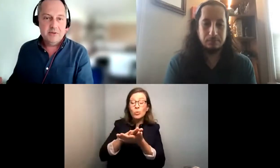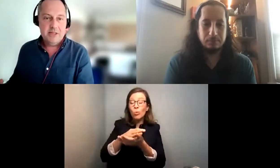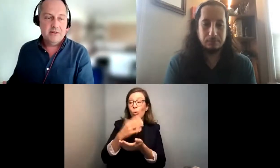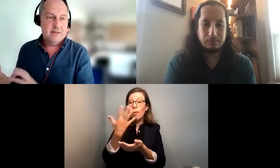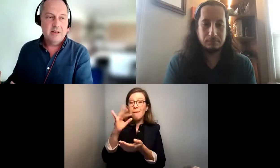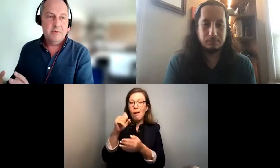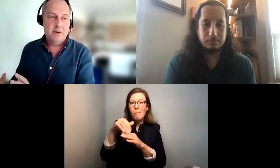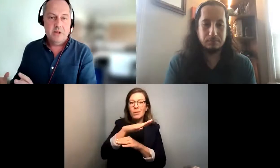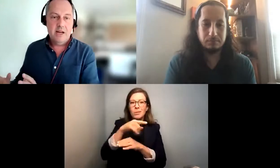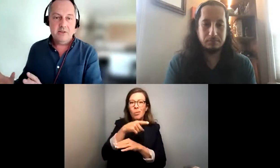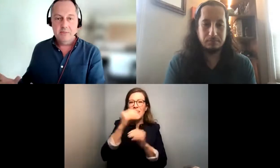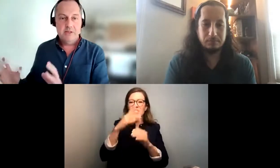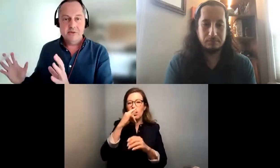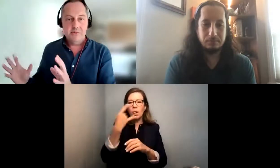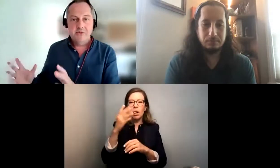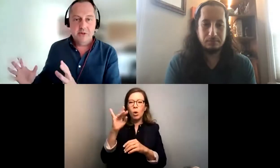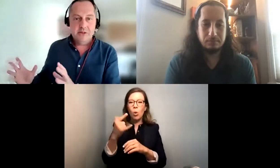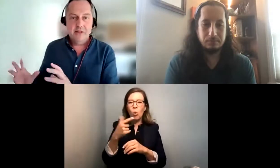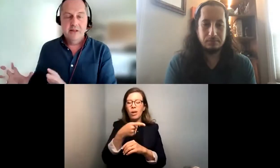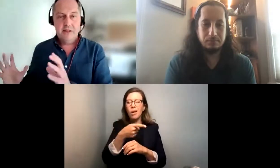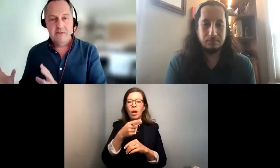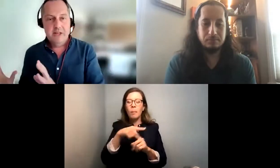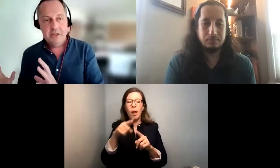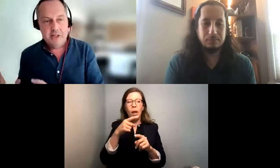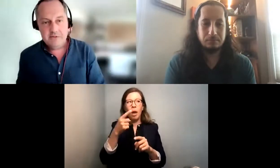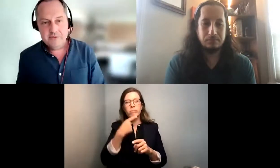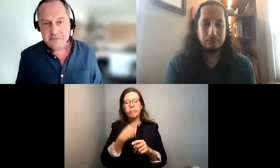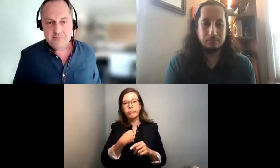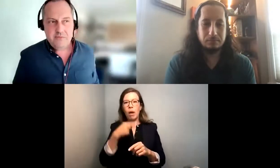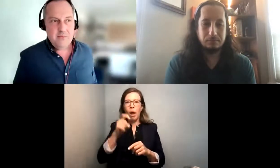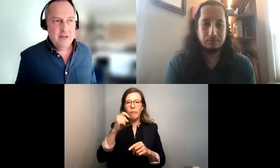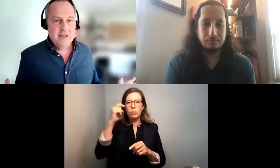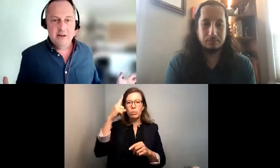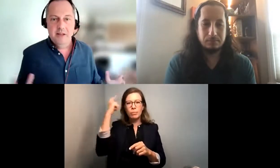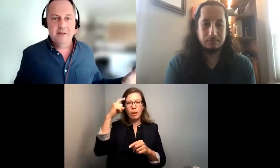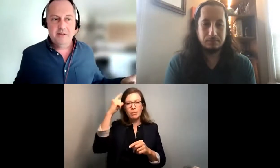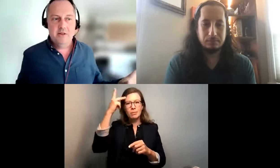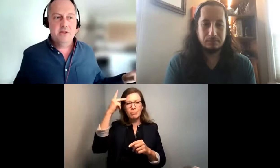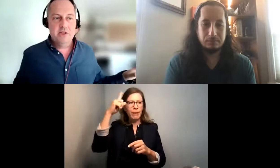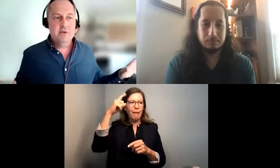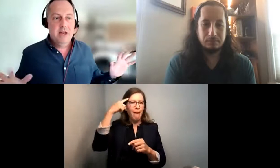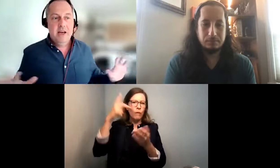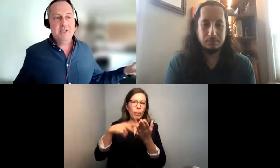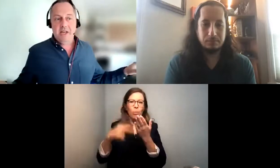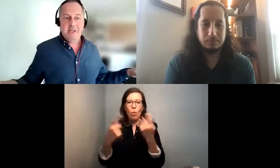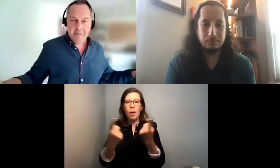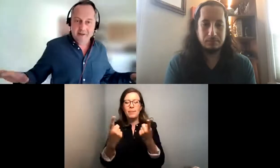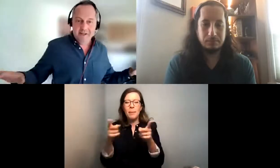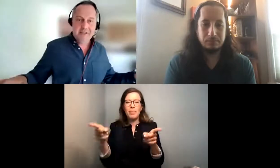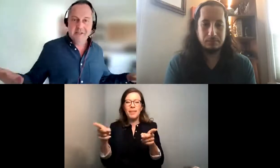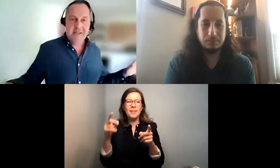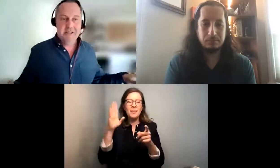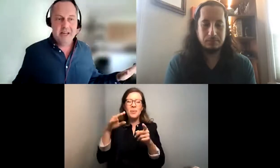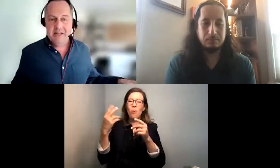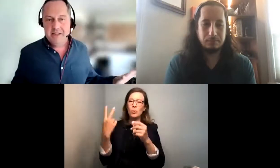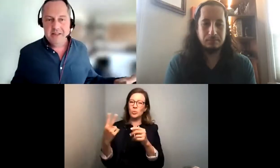were doing something else and they were told they had to because of some government kind of initiative, you know, and the two education